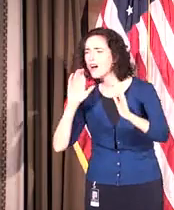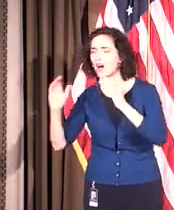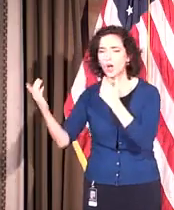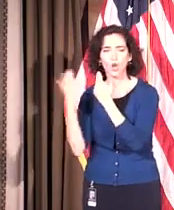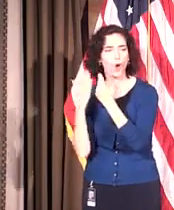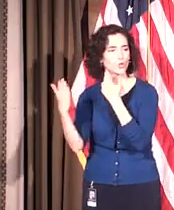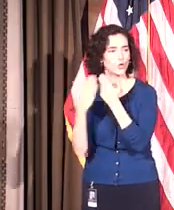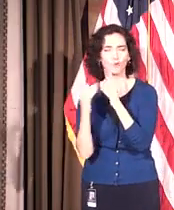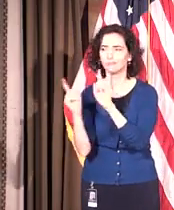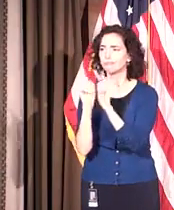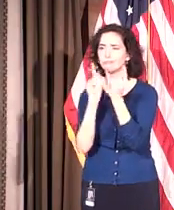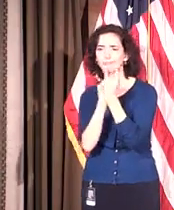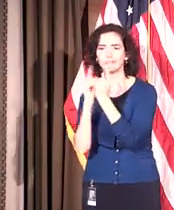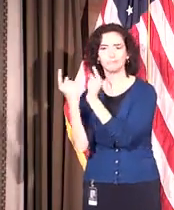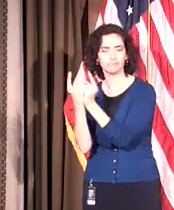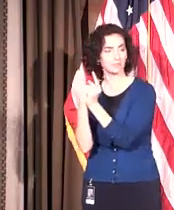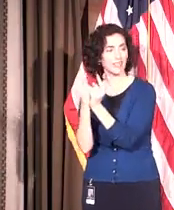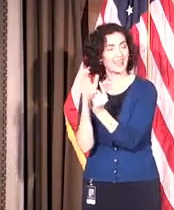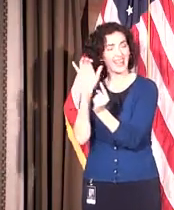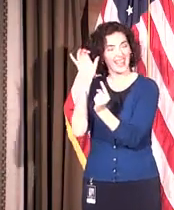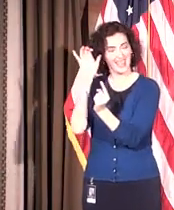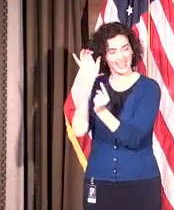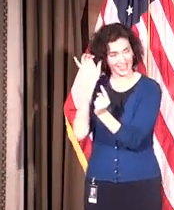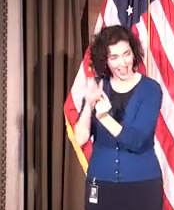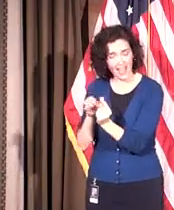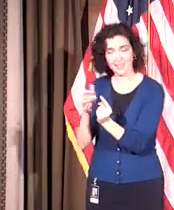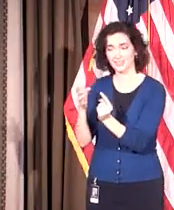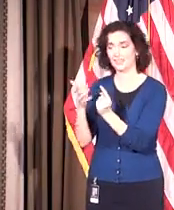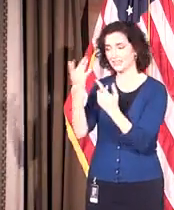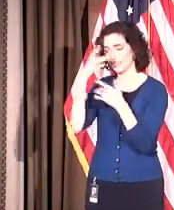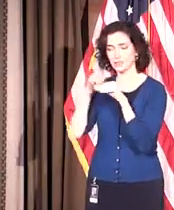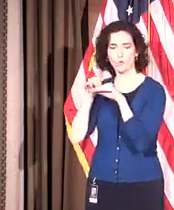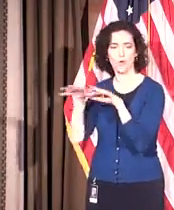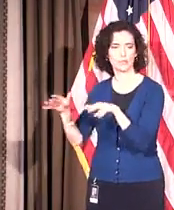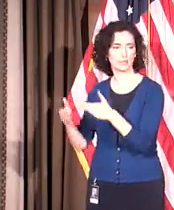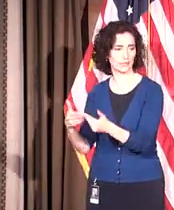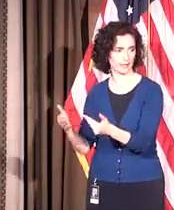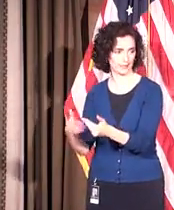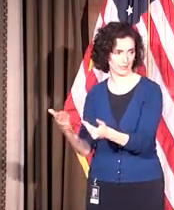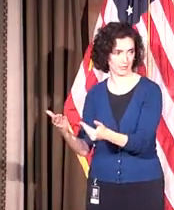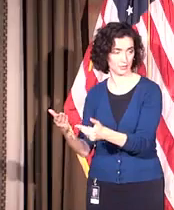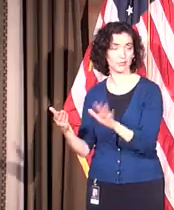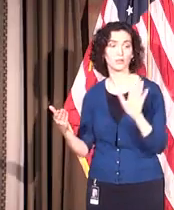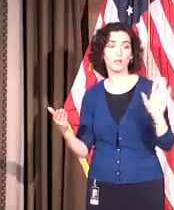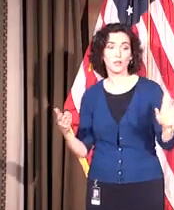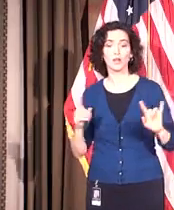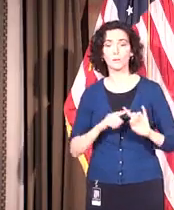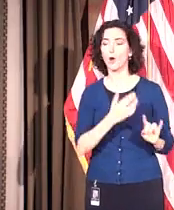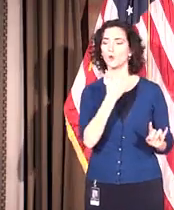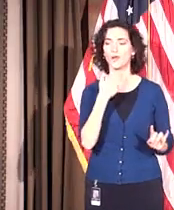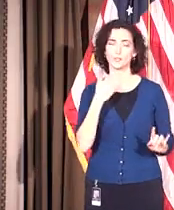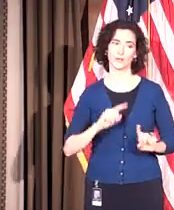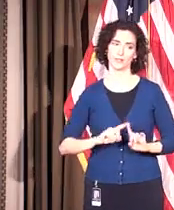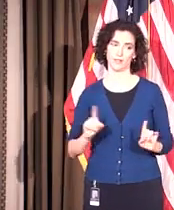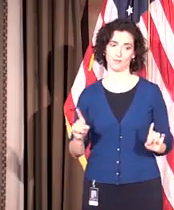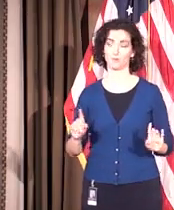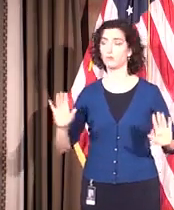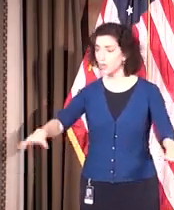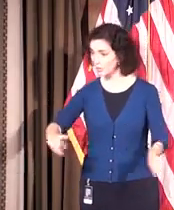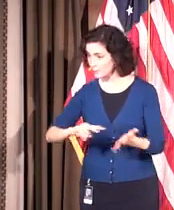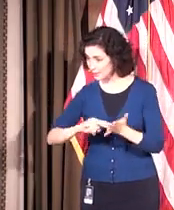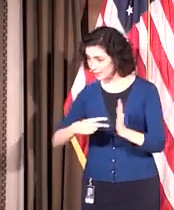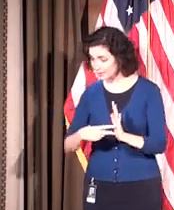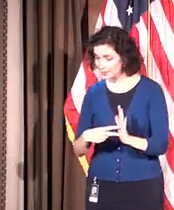heard. All of that is conducive to spreading the virus. That is not the case at restaurants, and I'm not saying